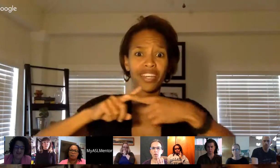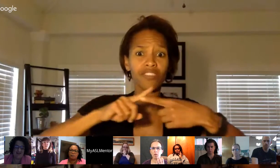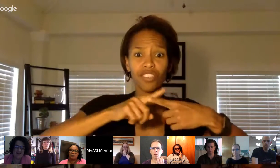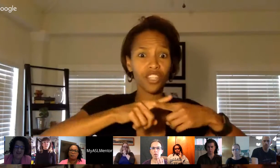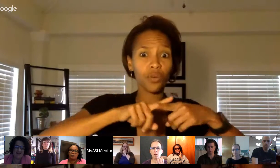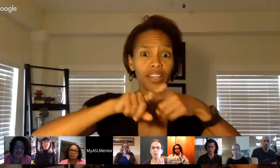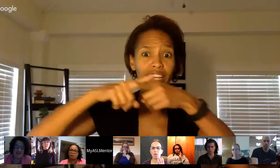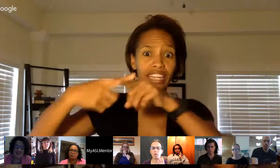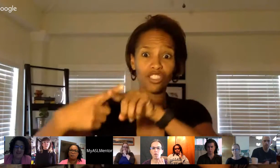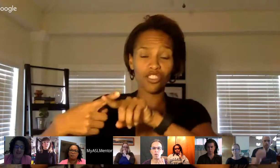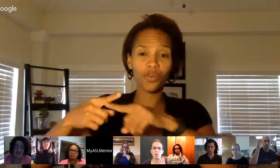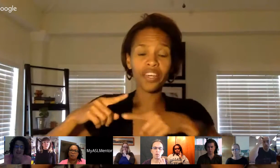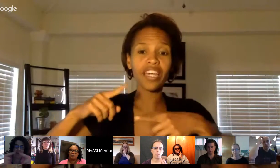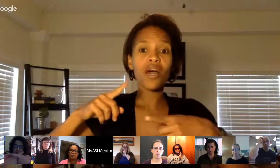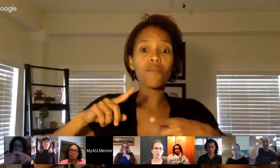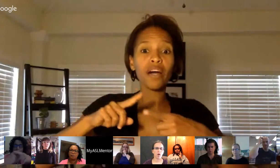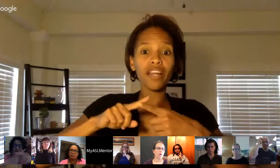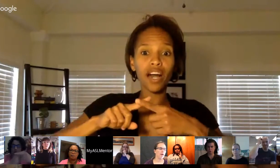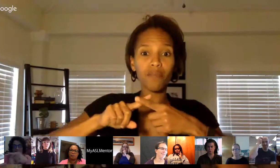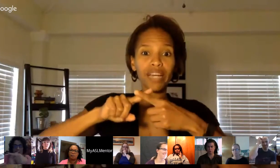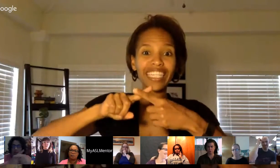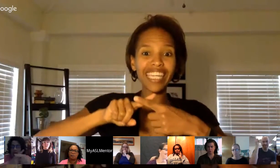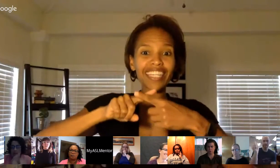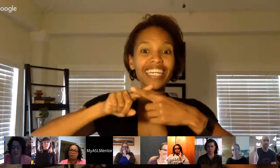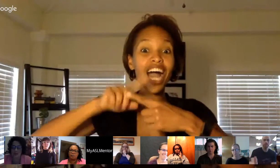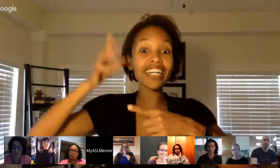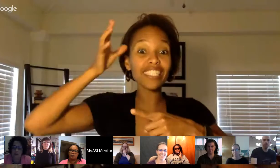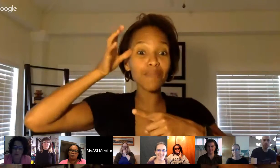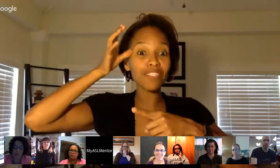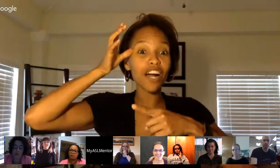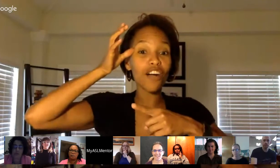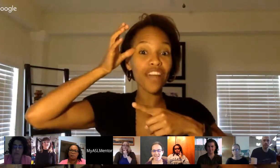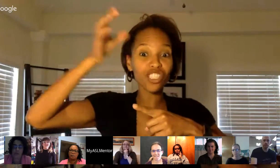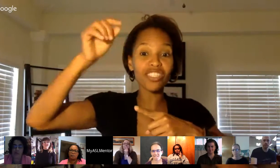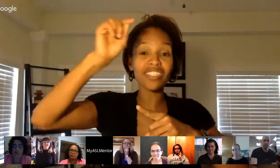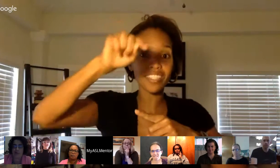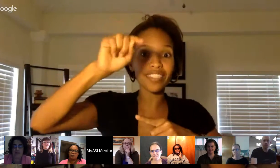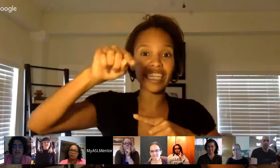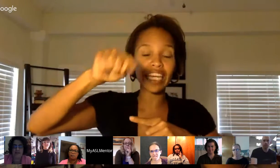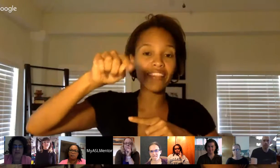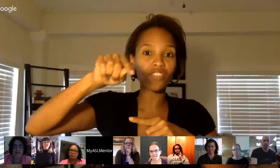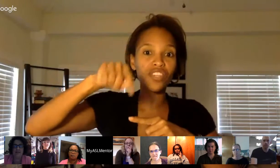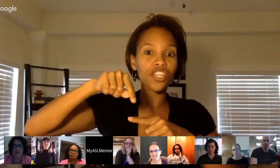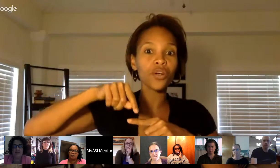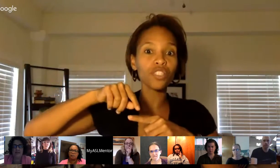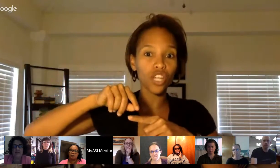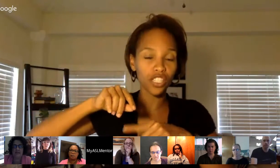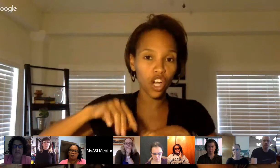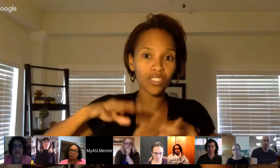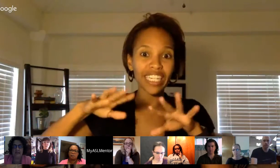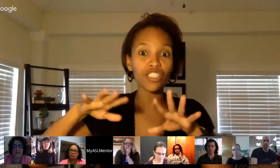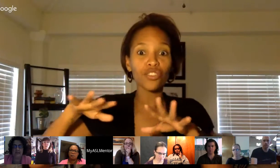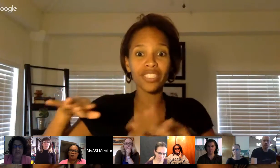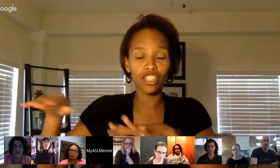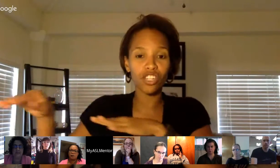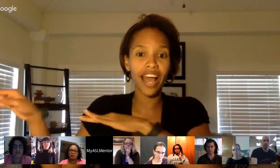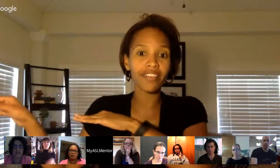weird because I don't really know what the heck she's doing. But the concept that she's discussing in this video is